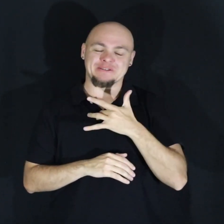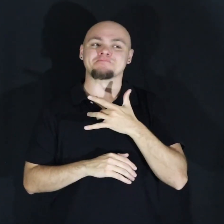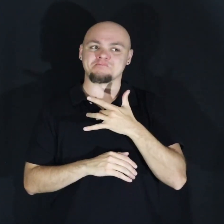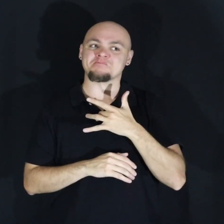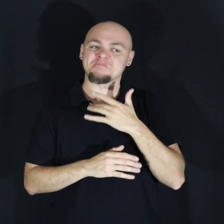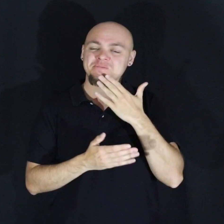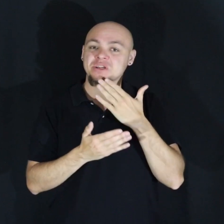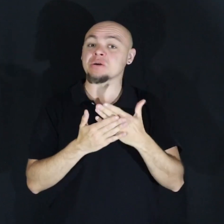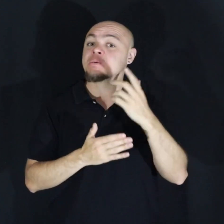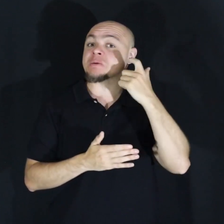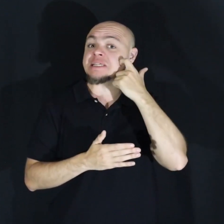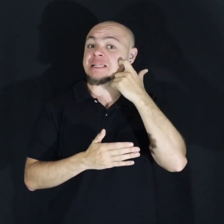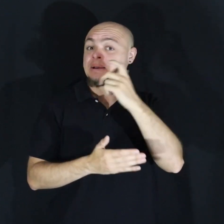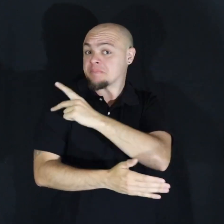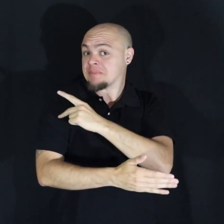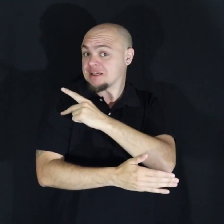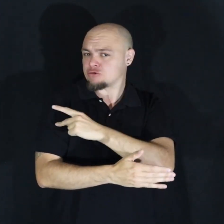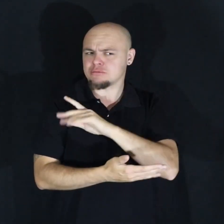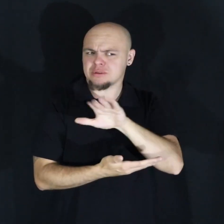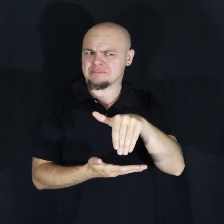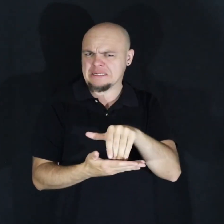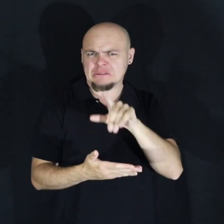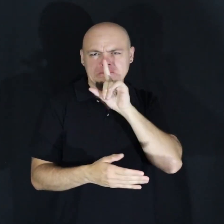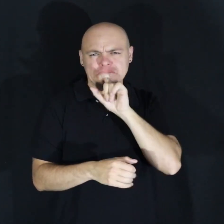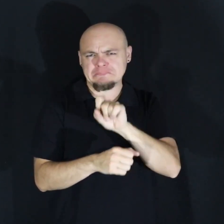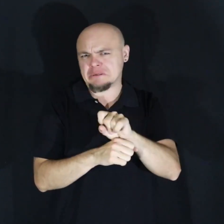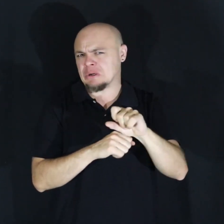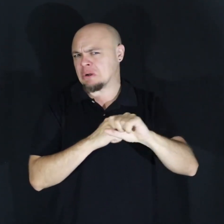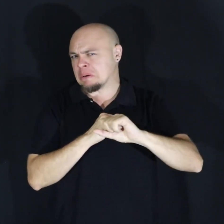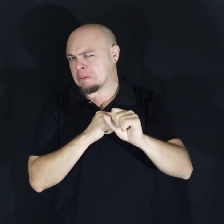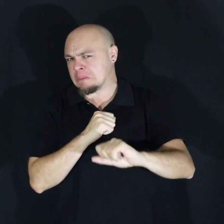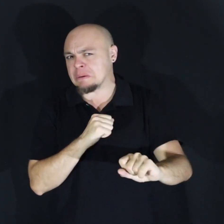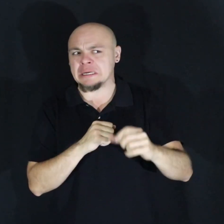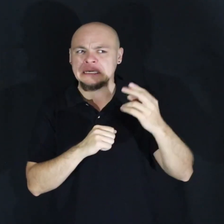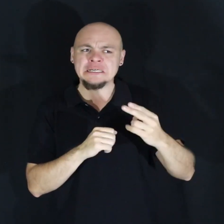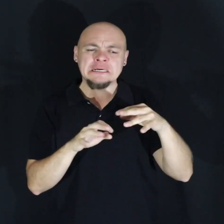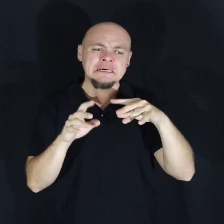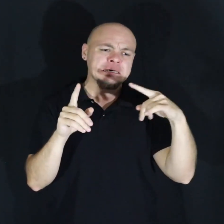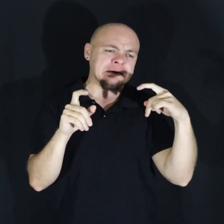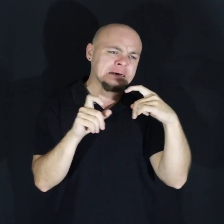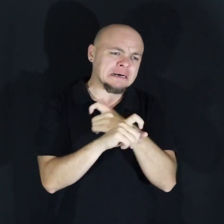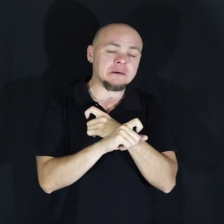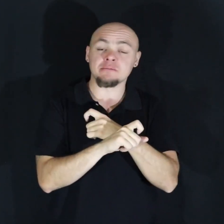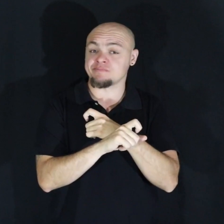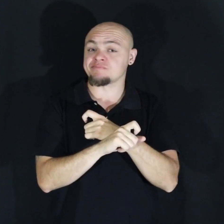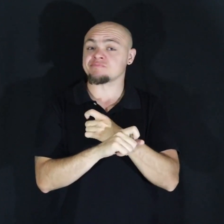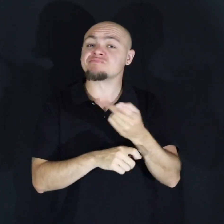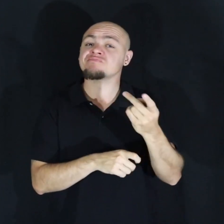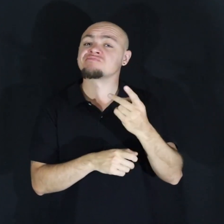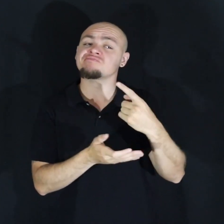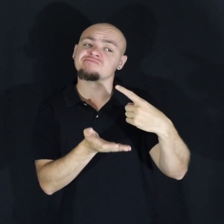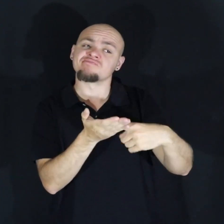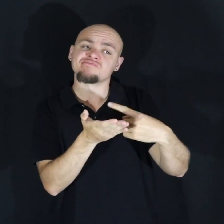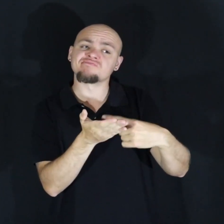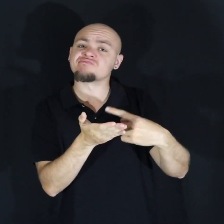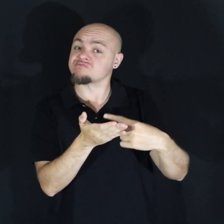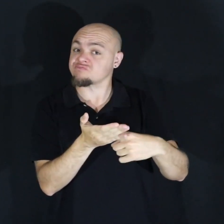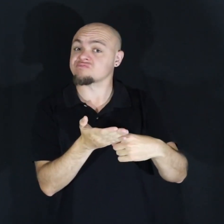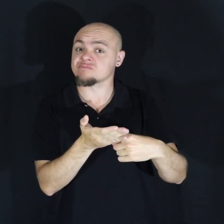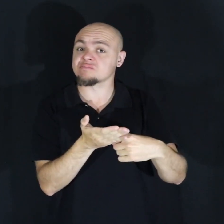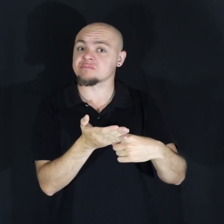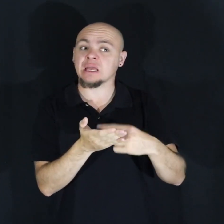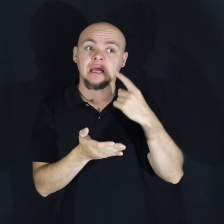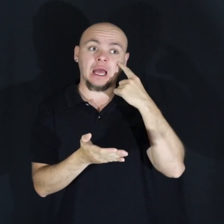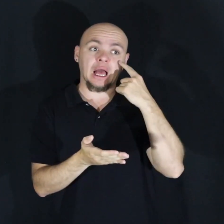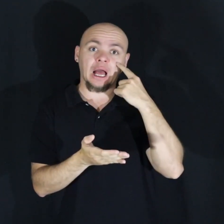was working with where in the middle of what was really a long history because it was very complicated, we just started having a discussion about